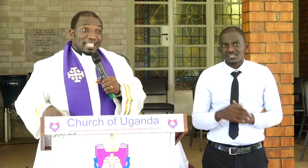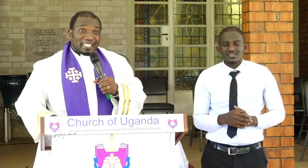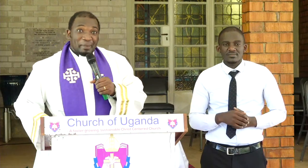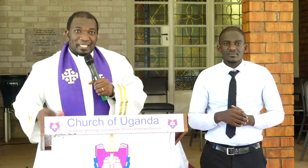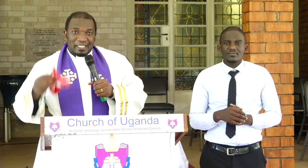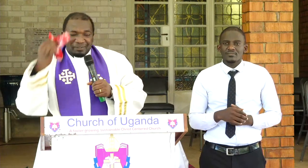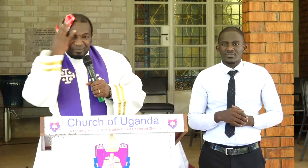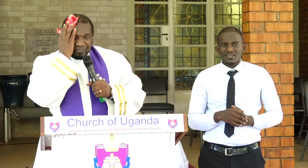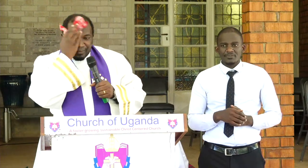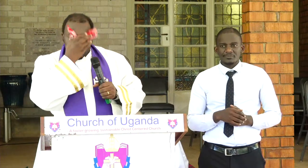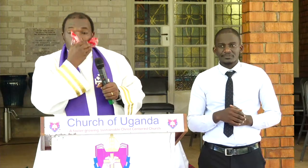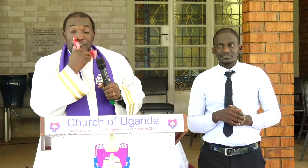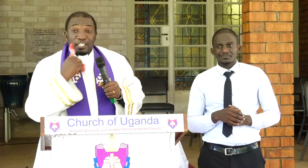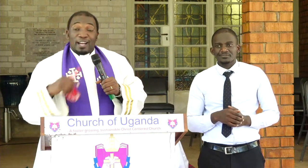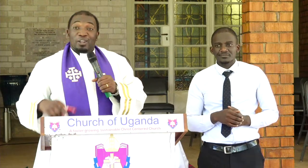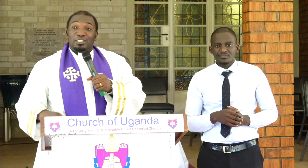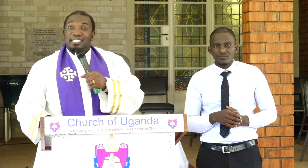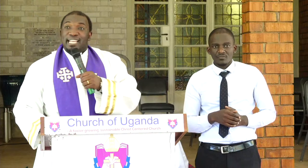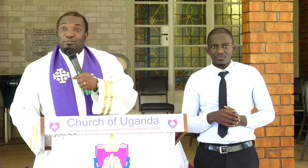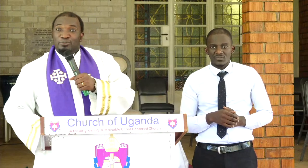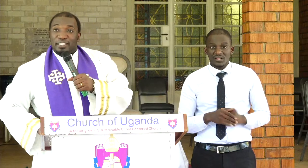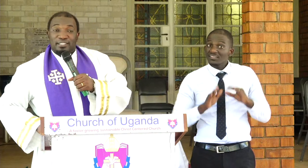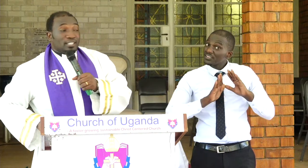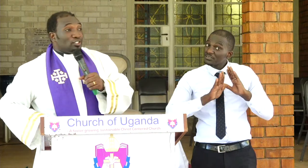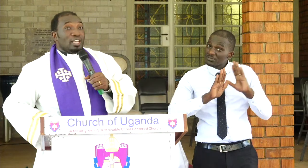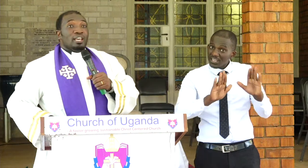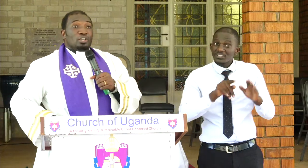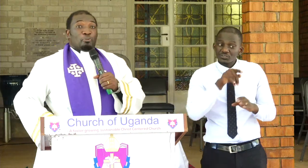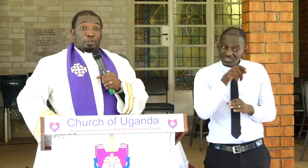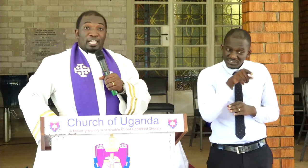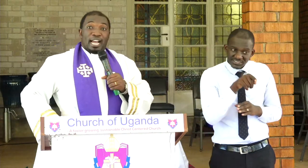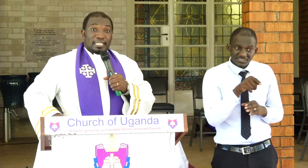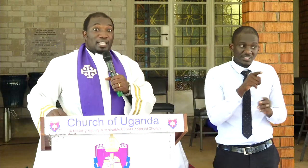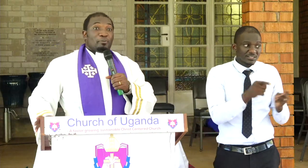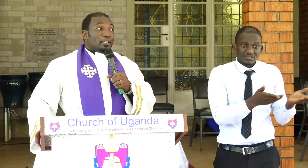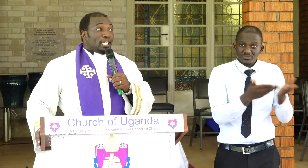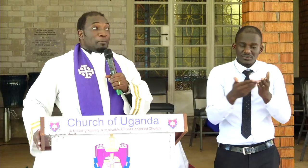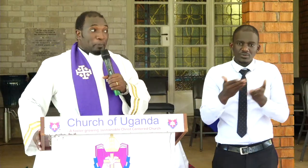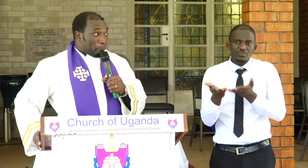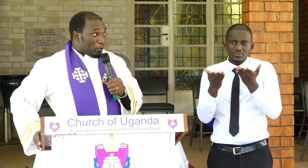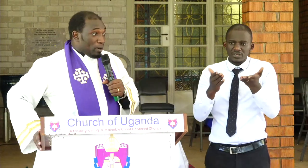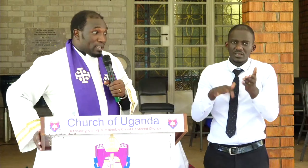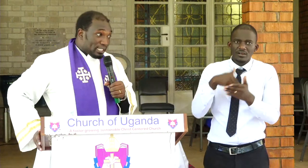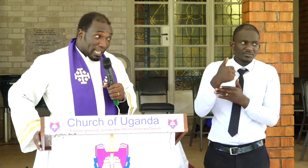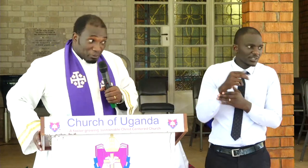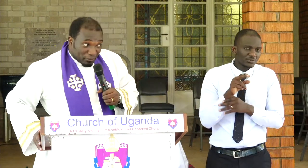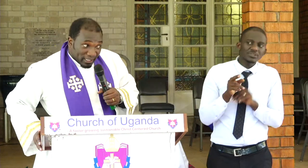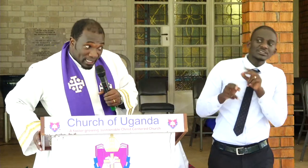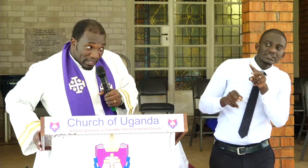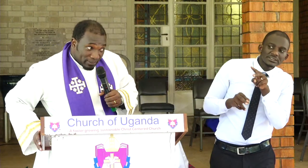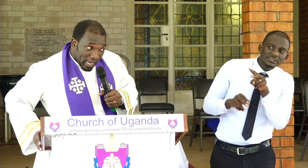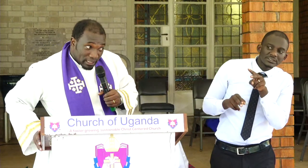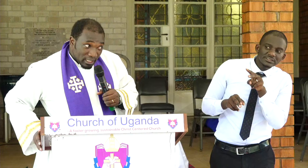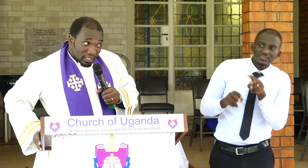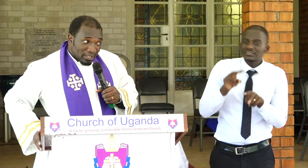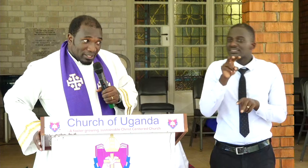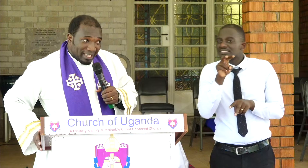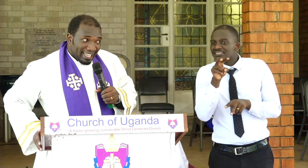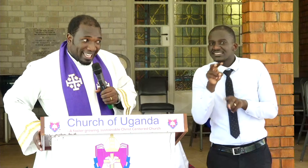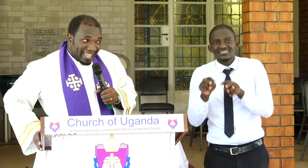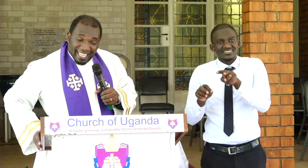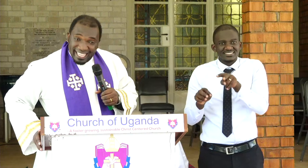I just imagine. If alone these sacrifices you bring and then you begin peeping whether the sacrifices have done.